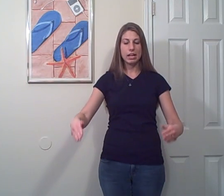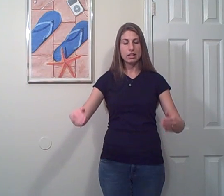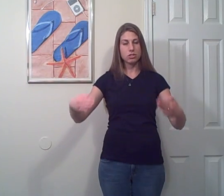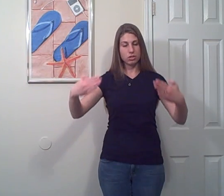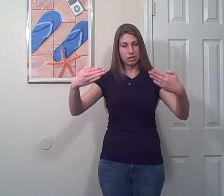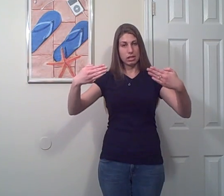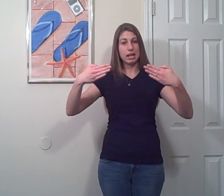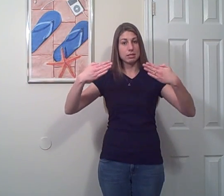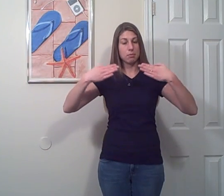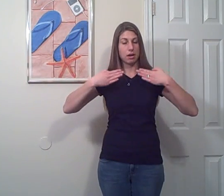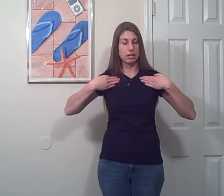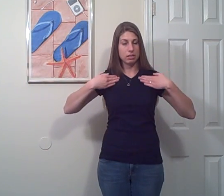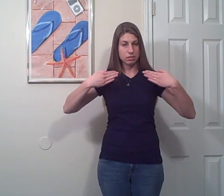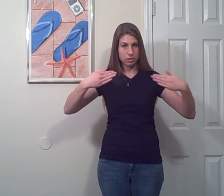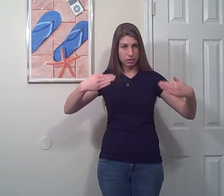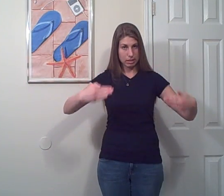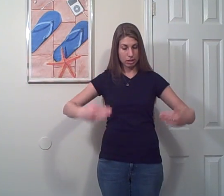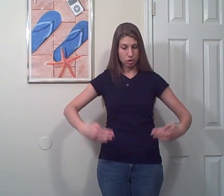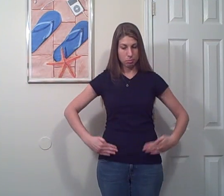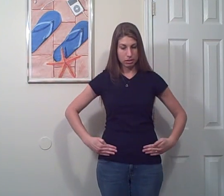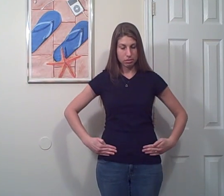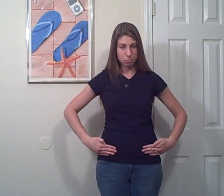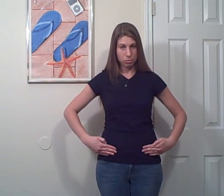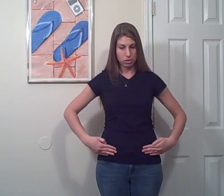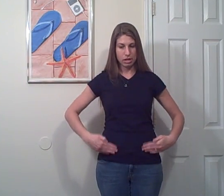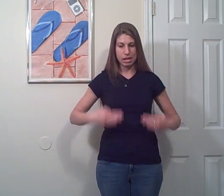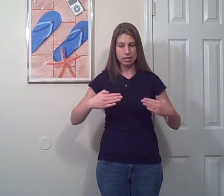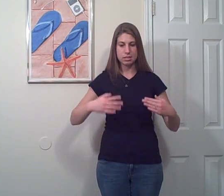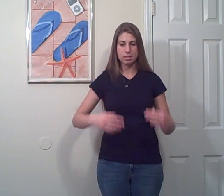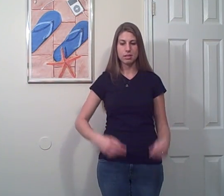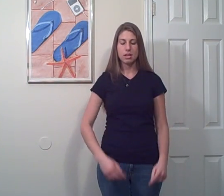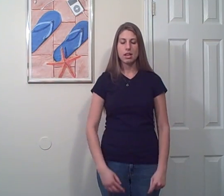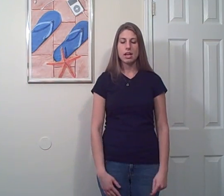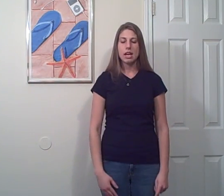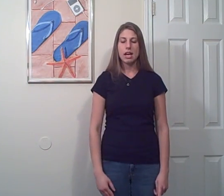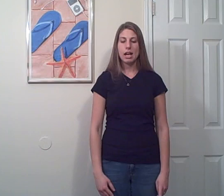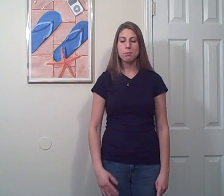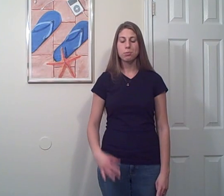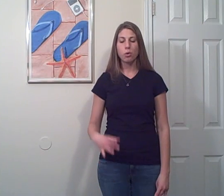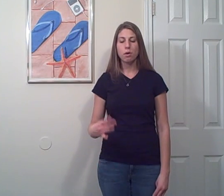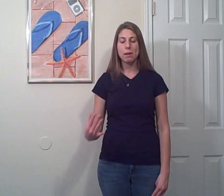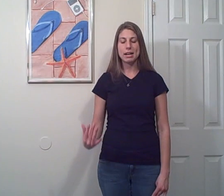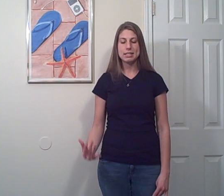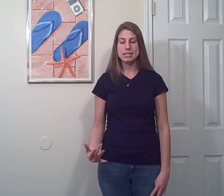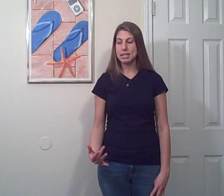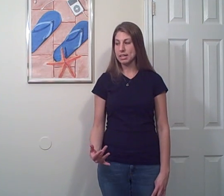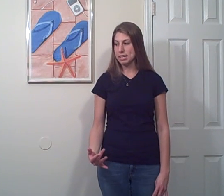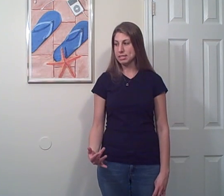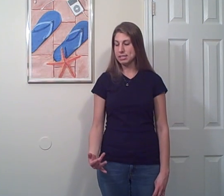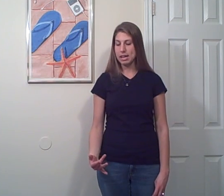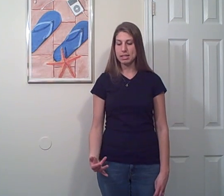flesh. He has a body, so it's like human, but with your hands. And bore my sin and death.